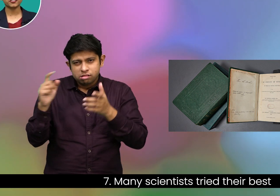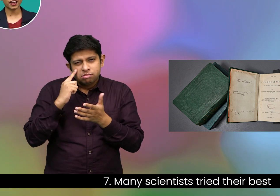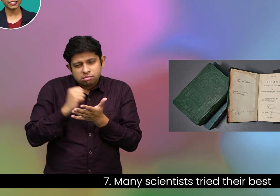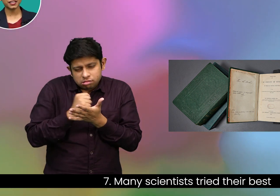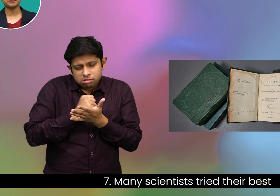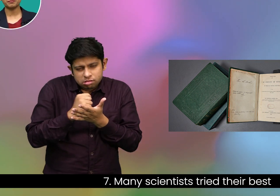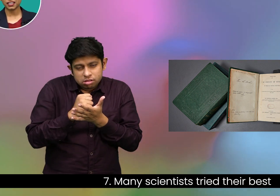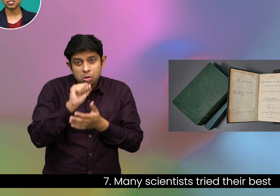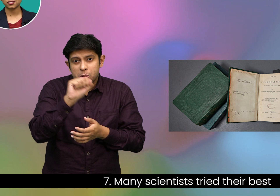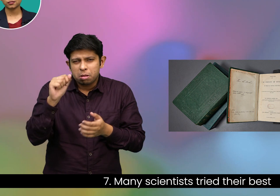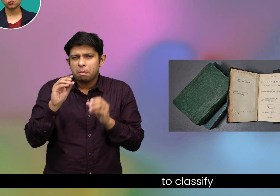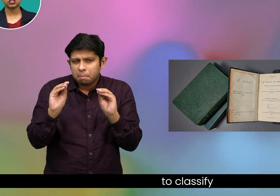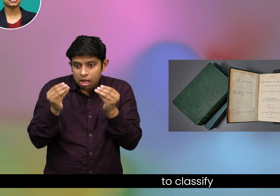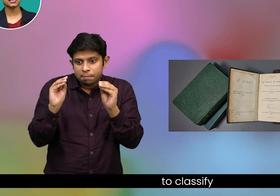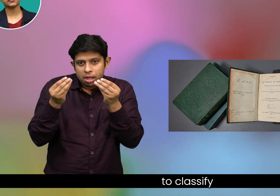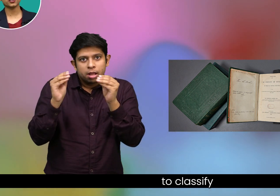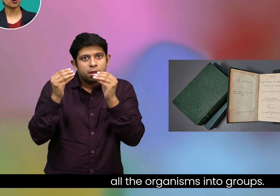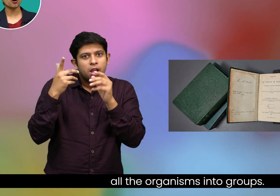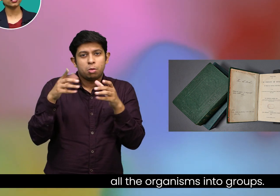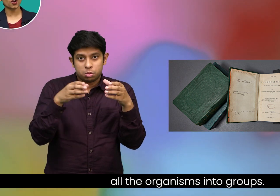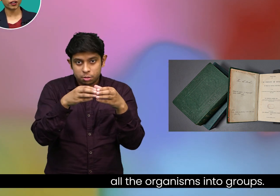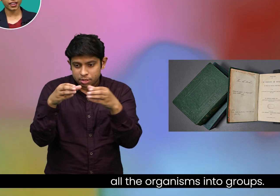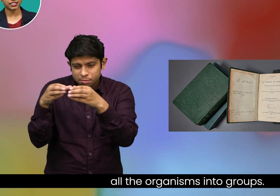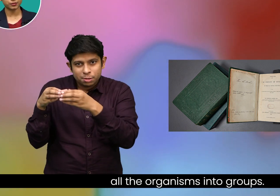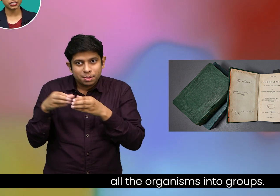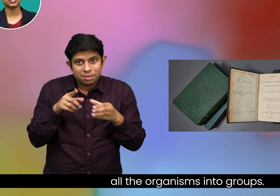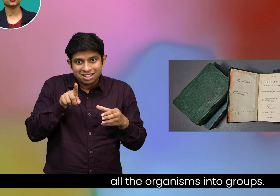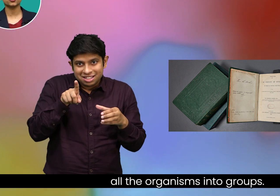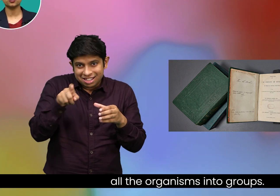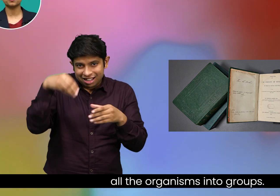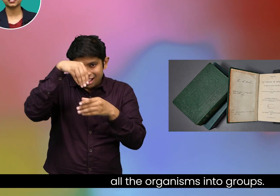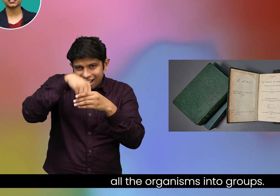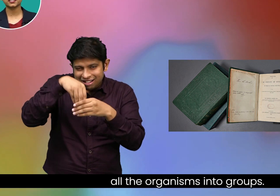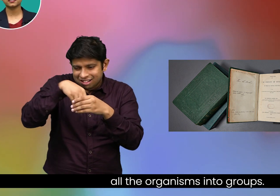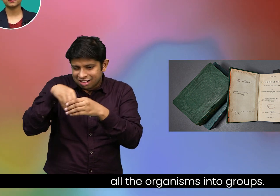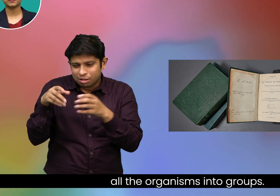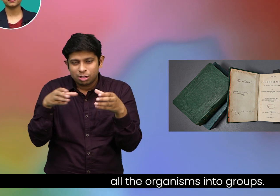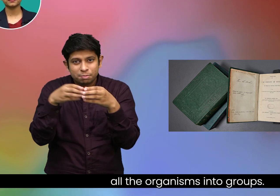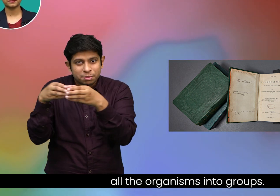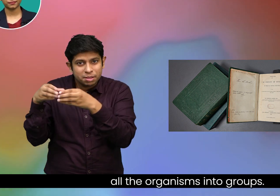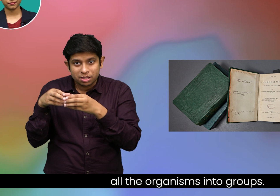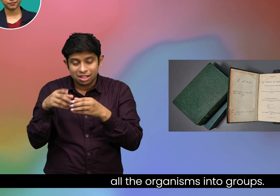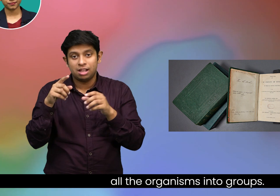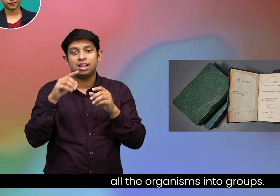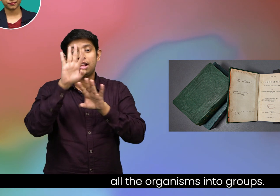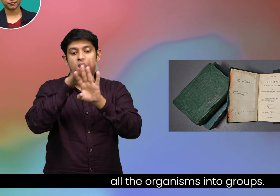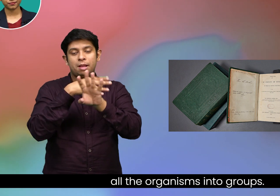scientists tried their best to classify all the organisms into groups.